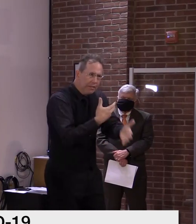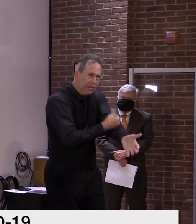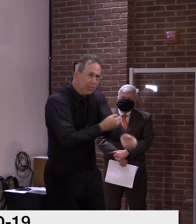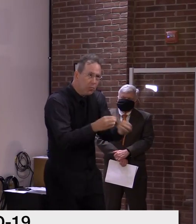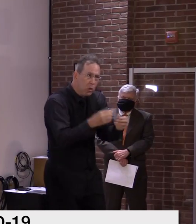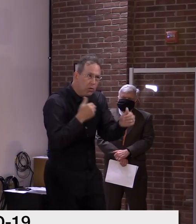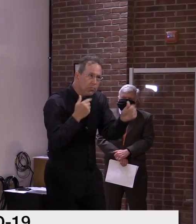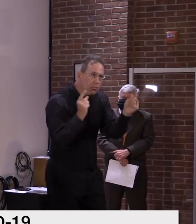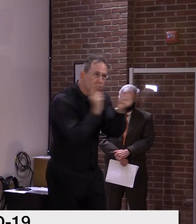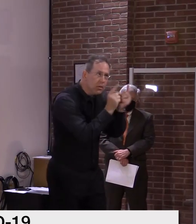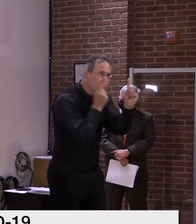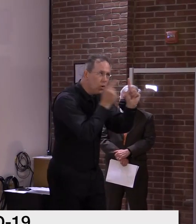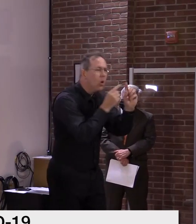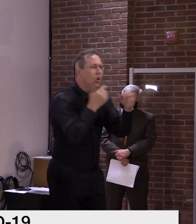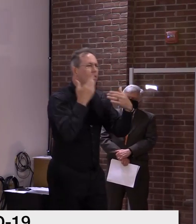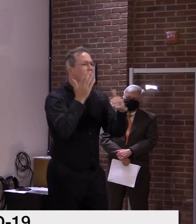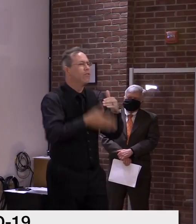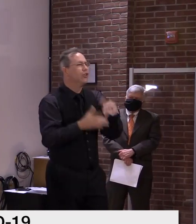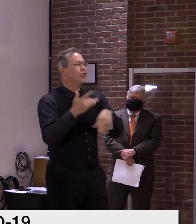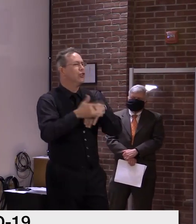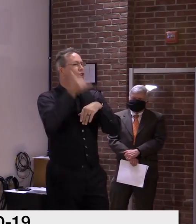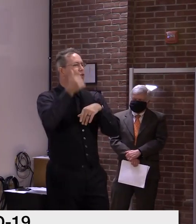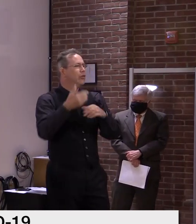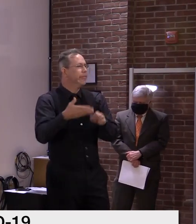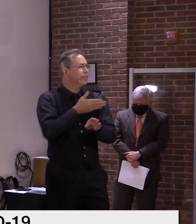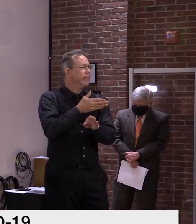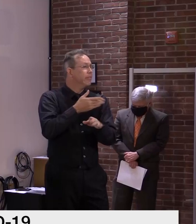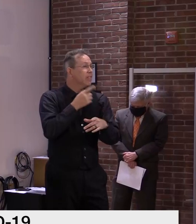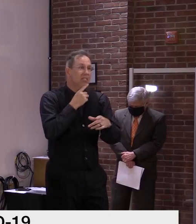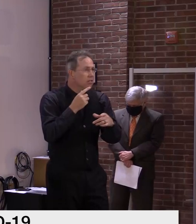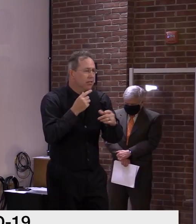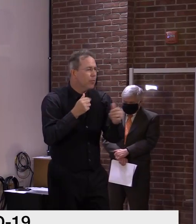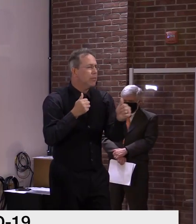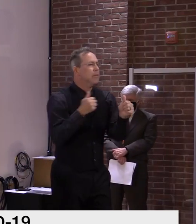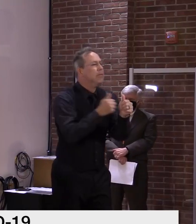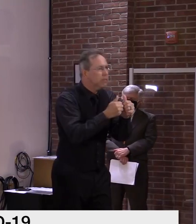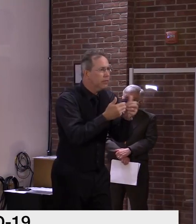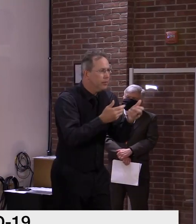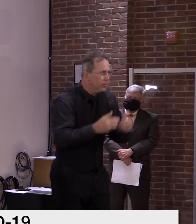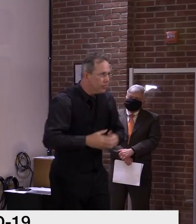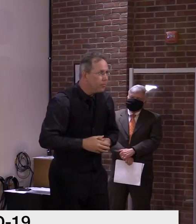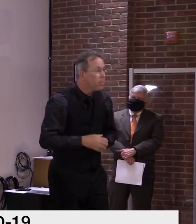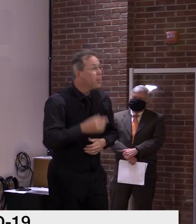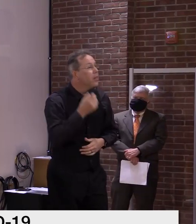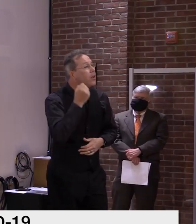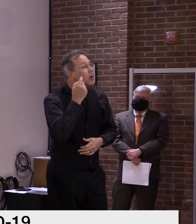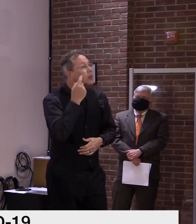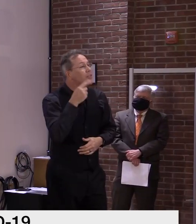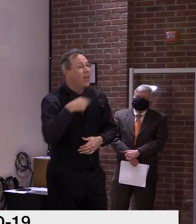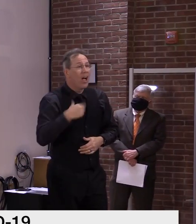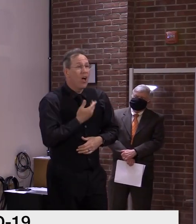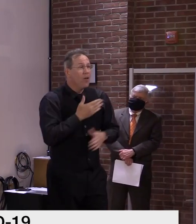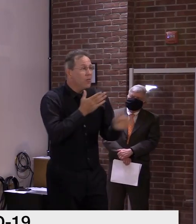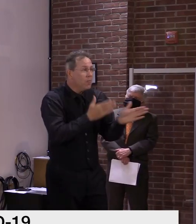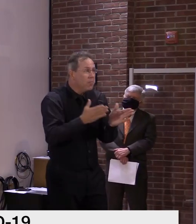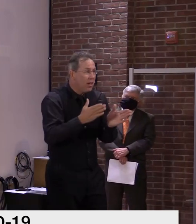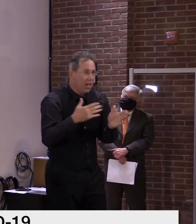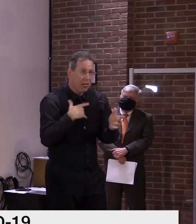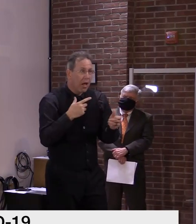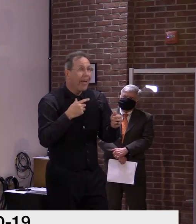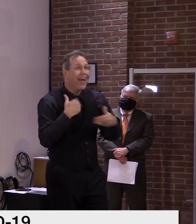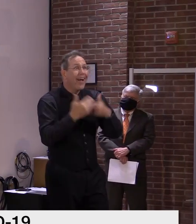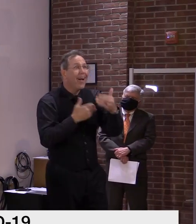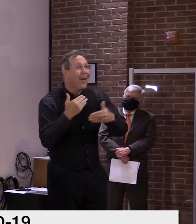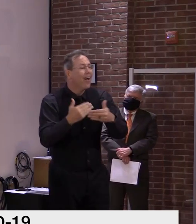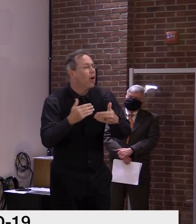the beginning that our plan can change depending on conditions, and it could have gone either way. But fortunately, we're in a very